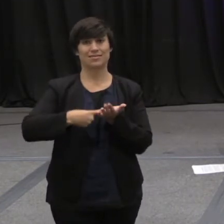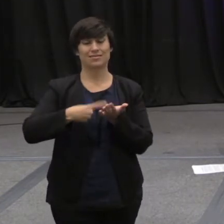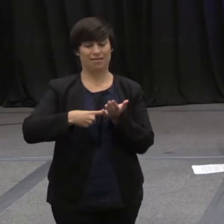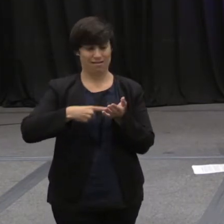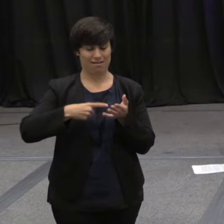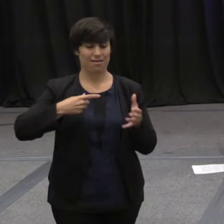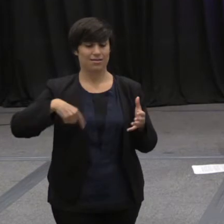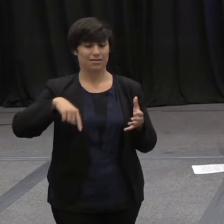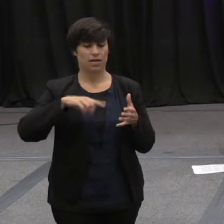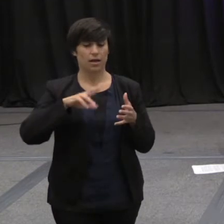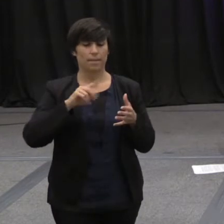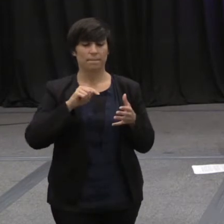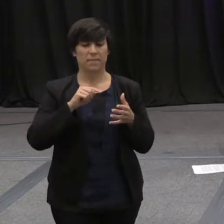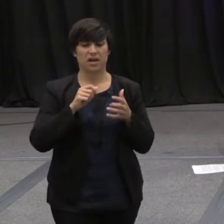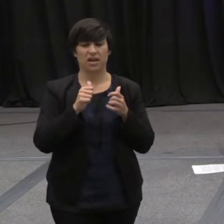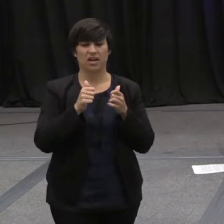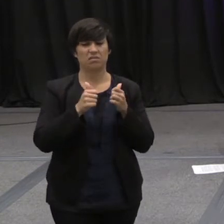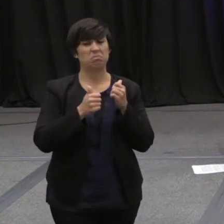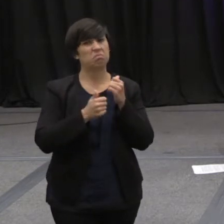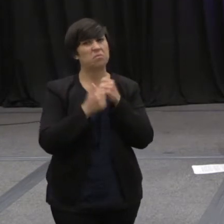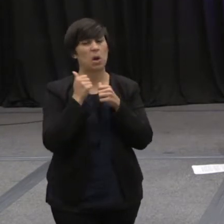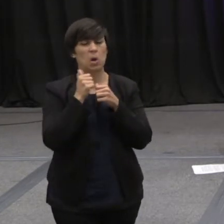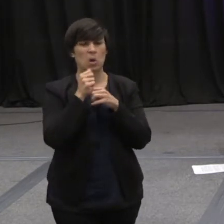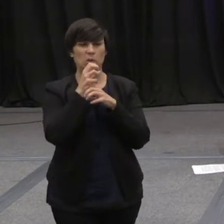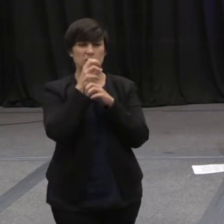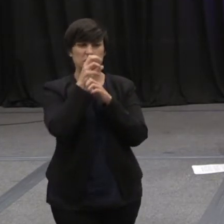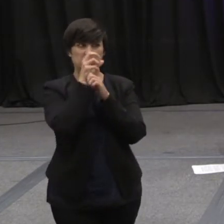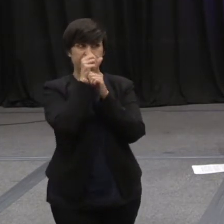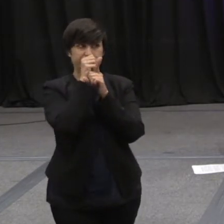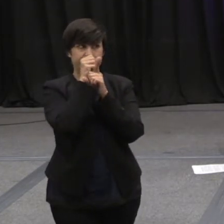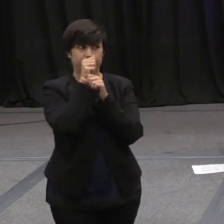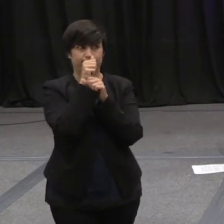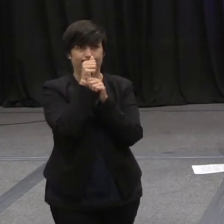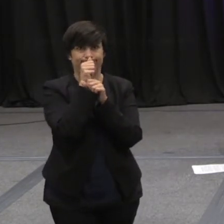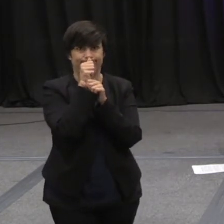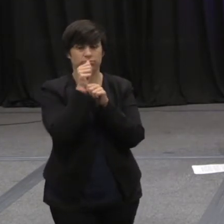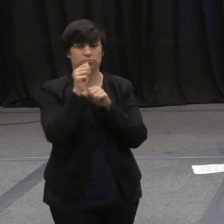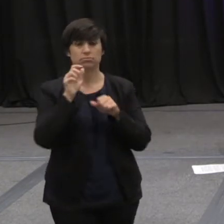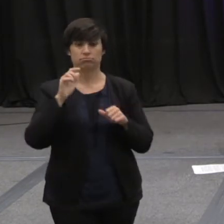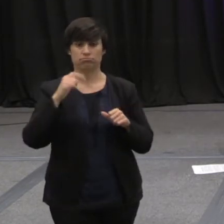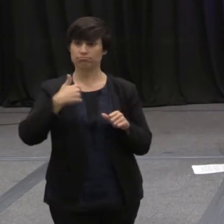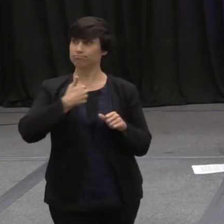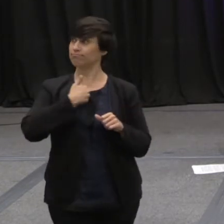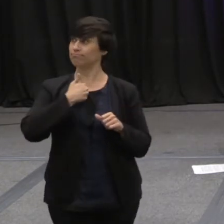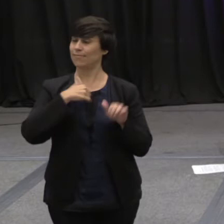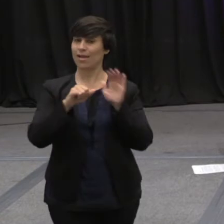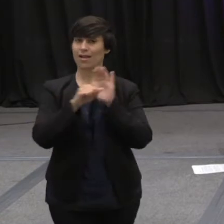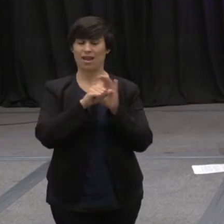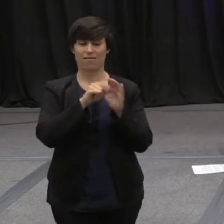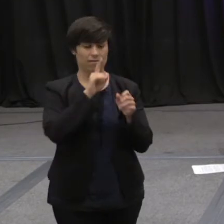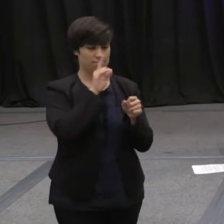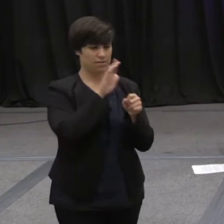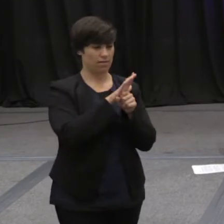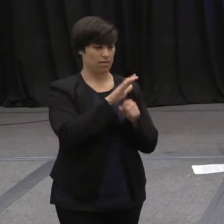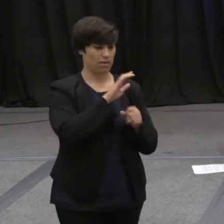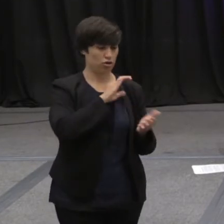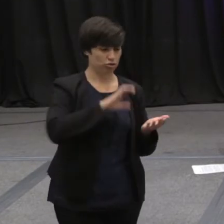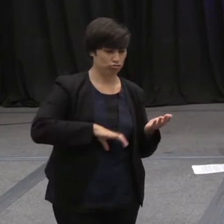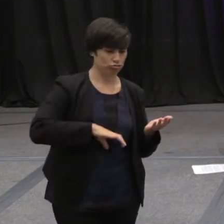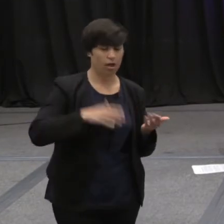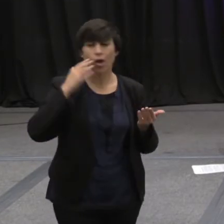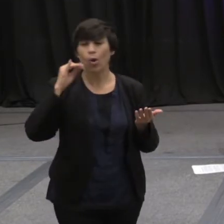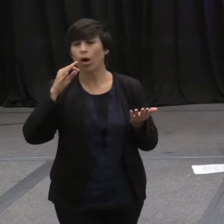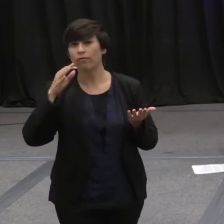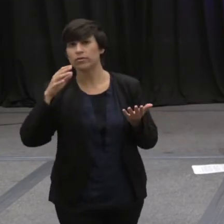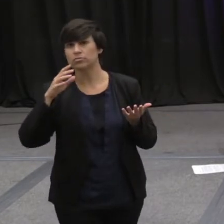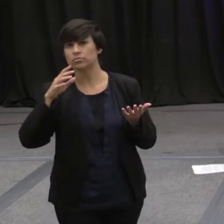most closeted of closeted communities. The people who identify as both devoutly Christian, and I don't know if that's broader for other faith traditions,